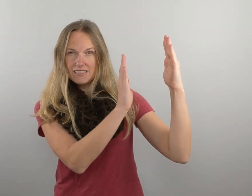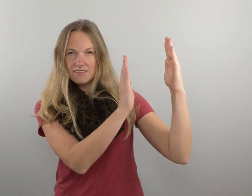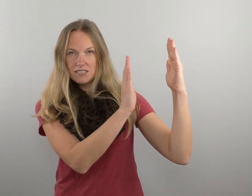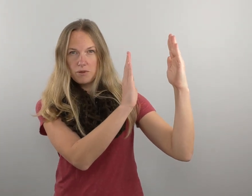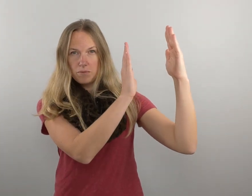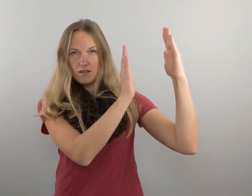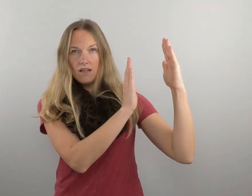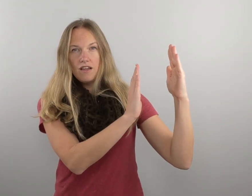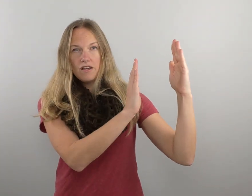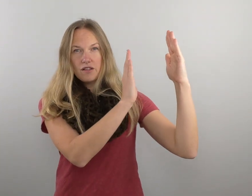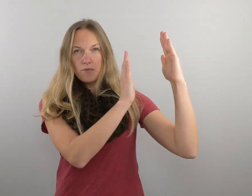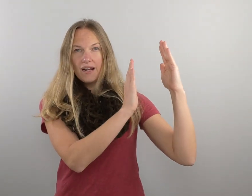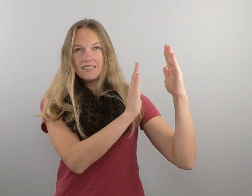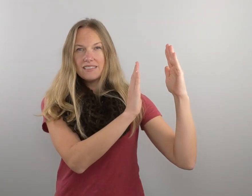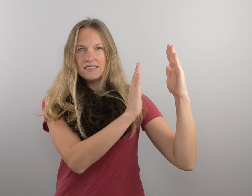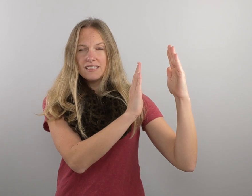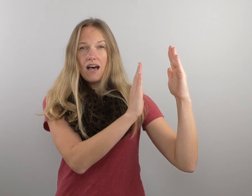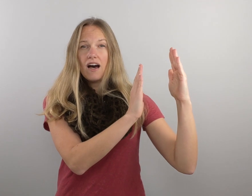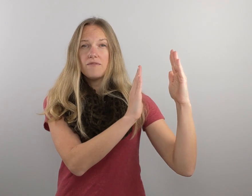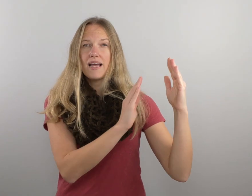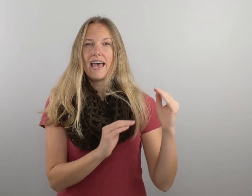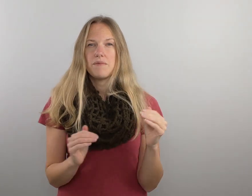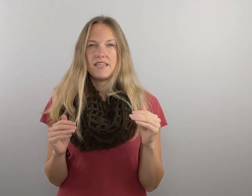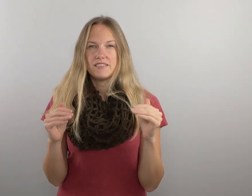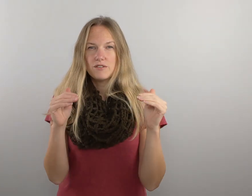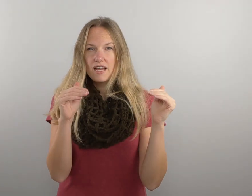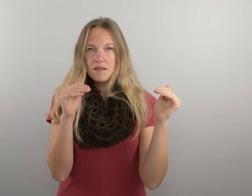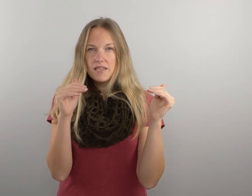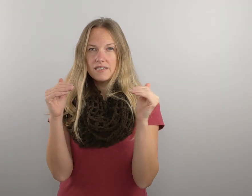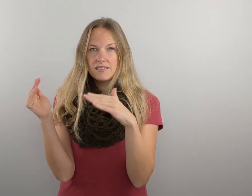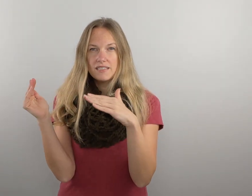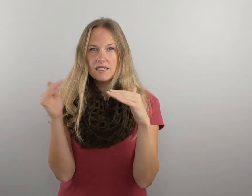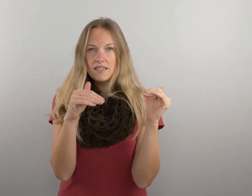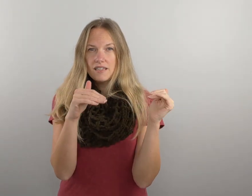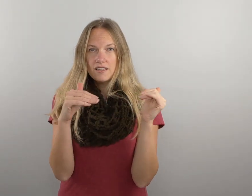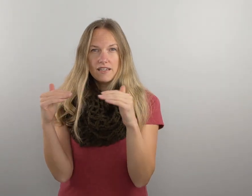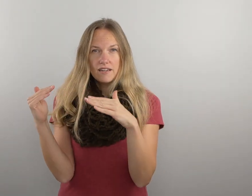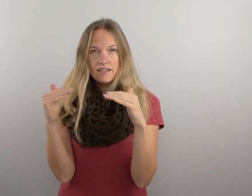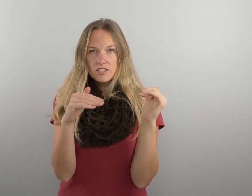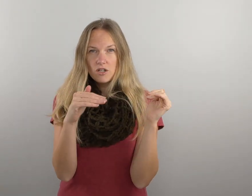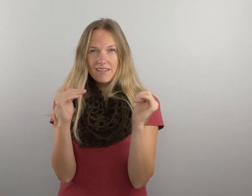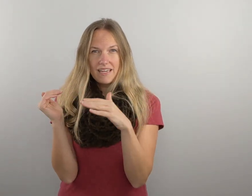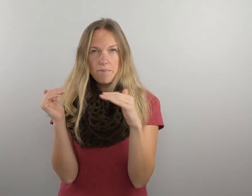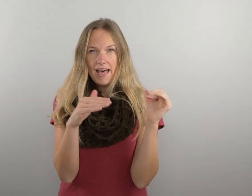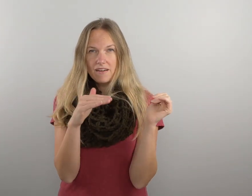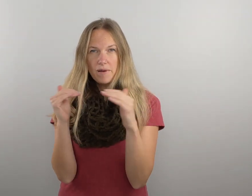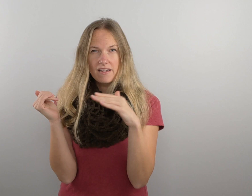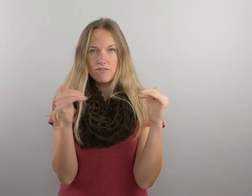they're each people, in the presence of my enemies. So for enemies, you're kind of showing like a battle back and